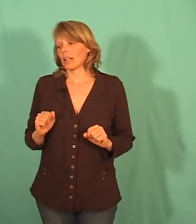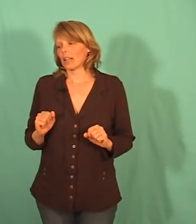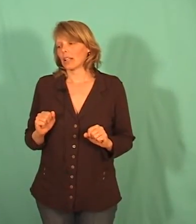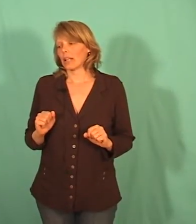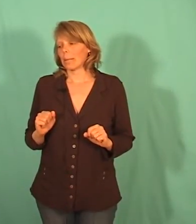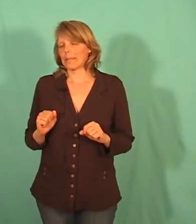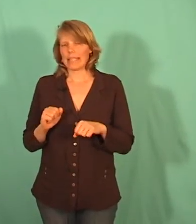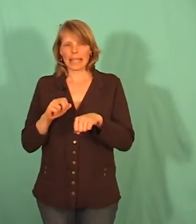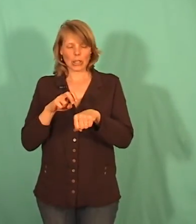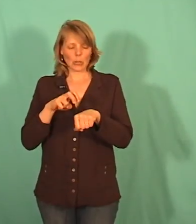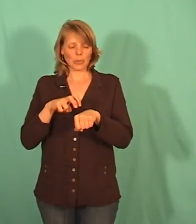And potato.